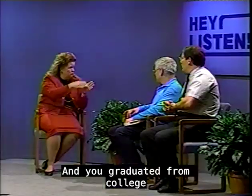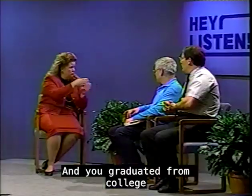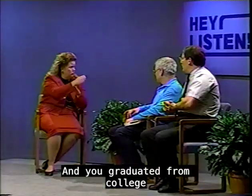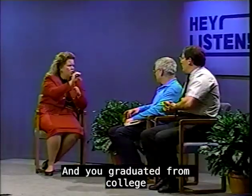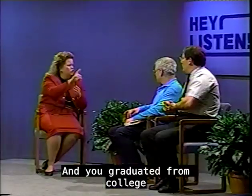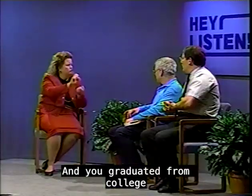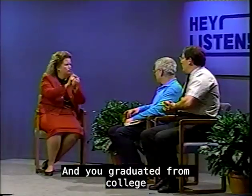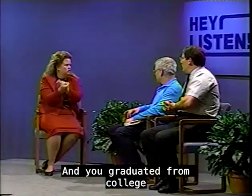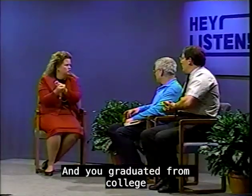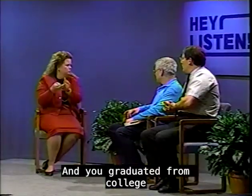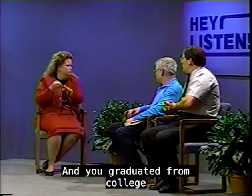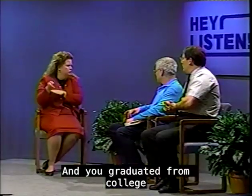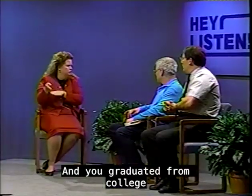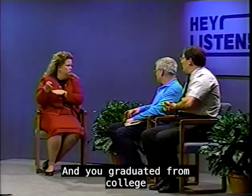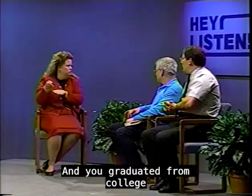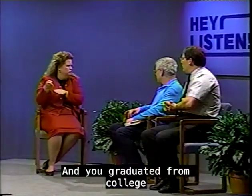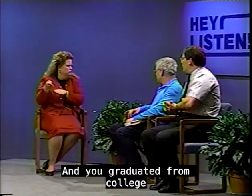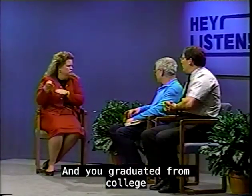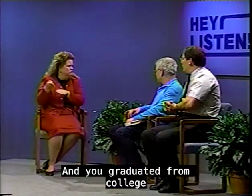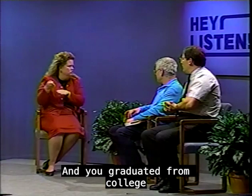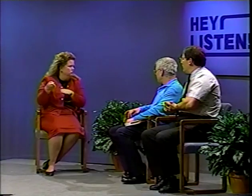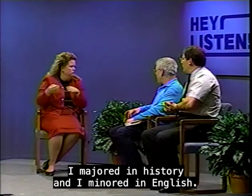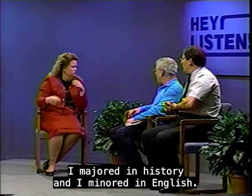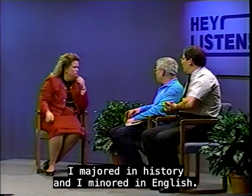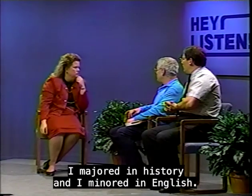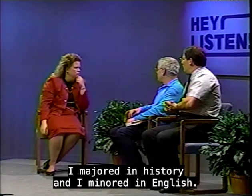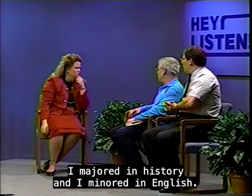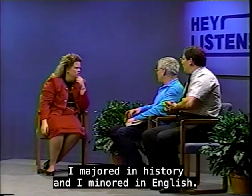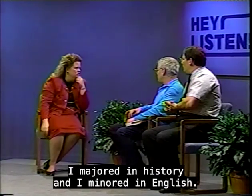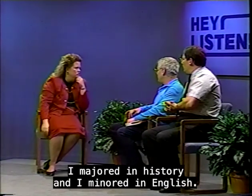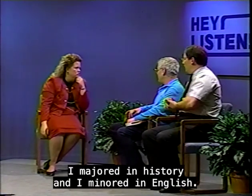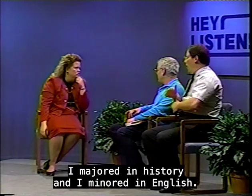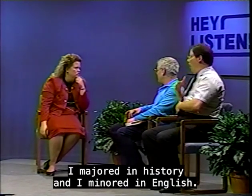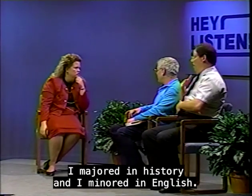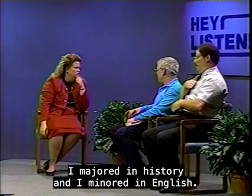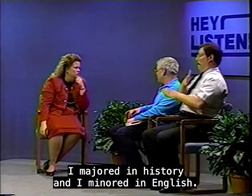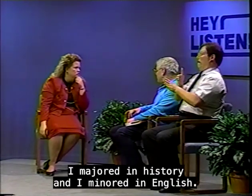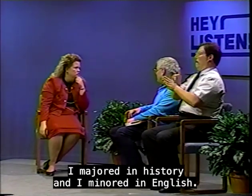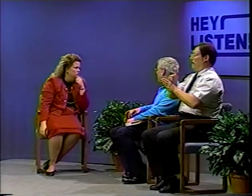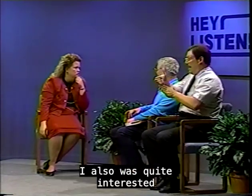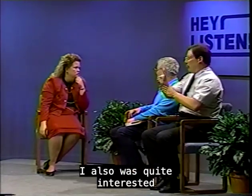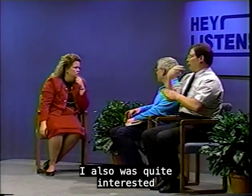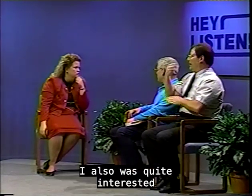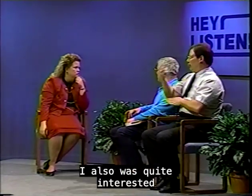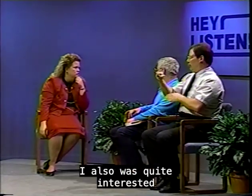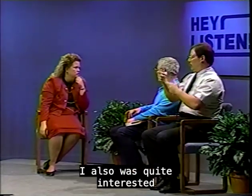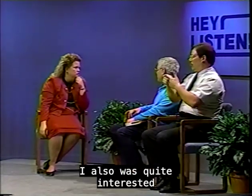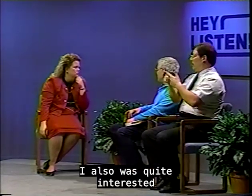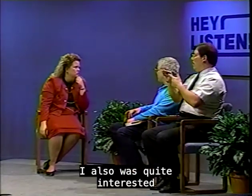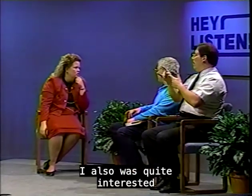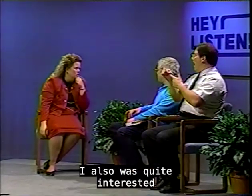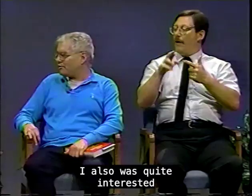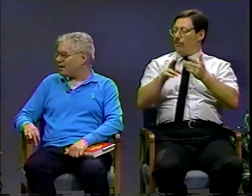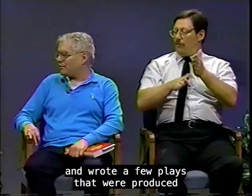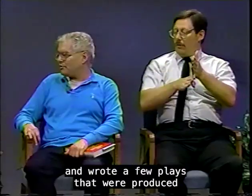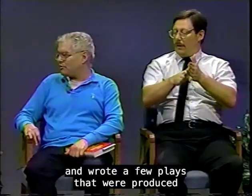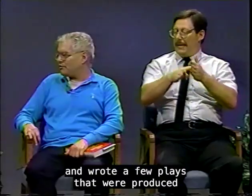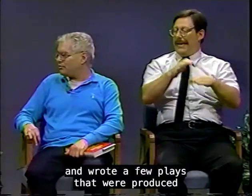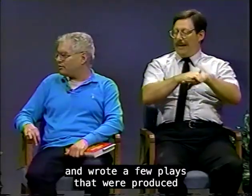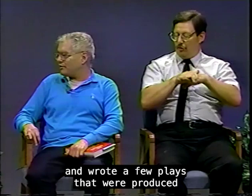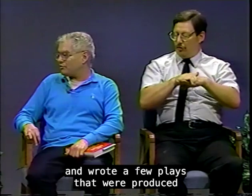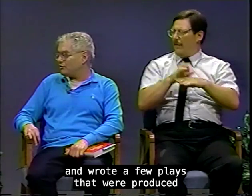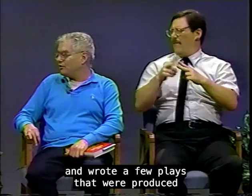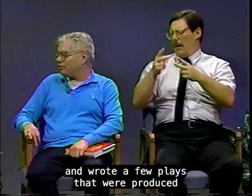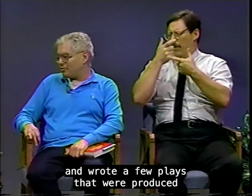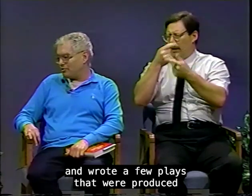And you graduated from college in majoring in history? I majored in history and I minored in English. I also was quite interested in theater, drama, and wrote a